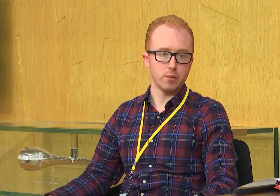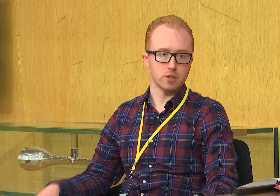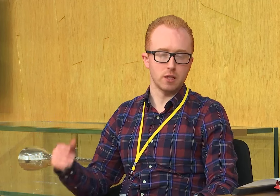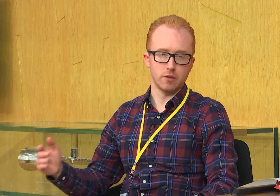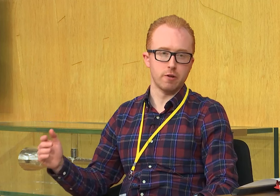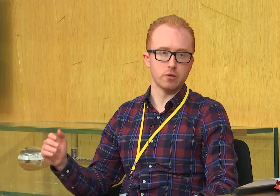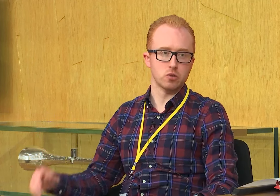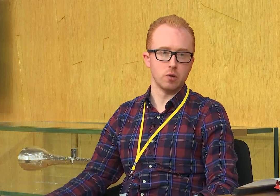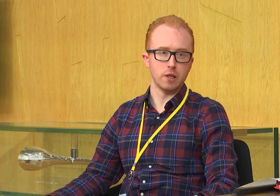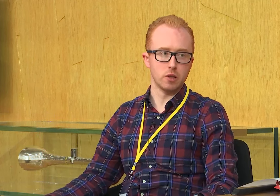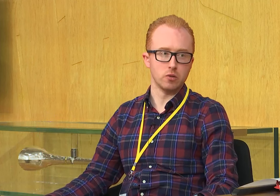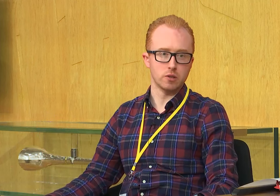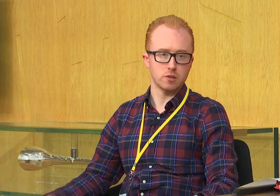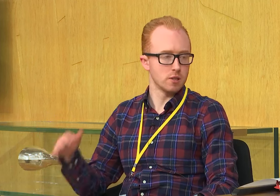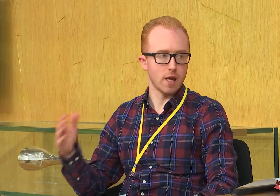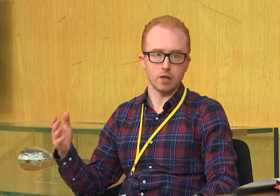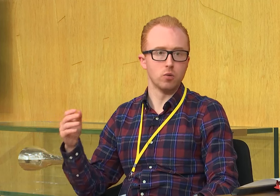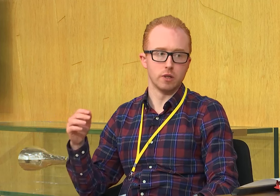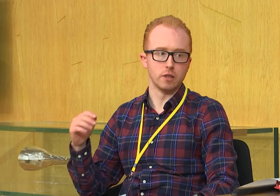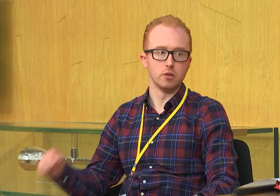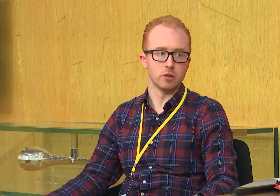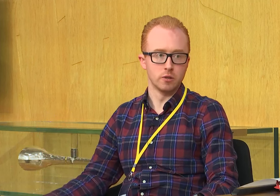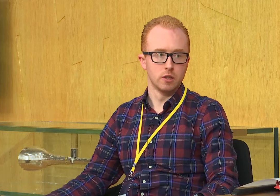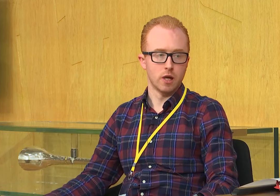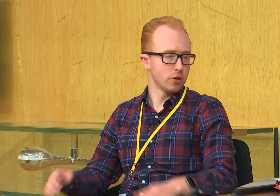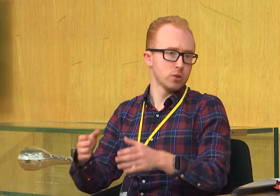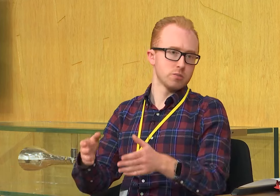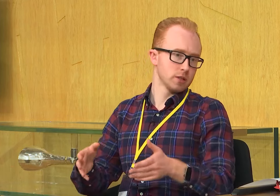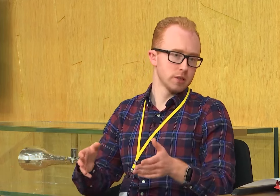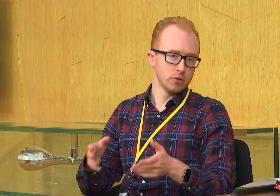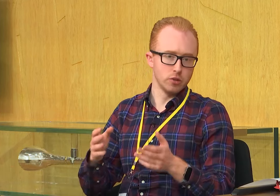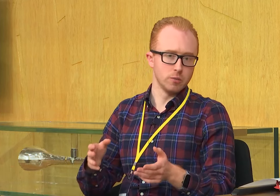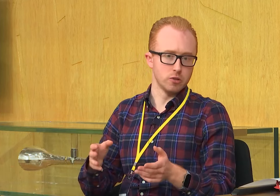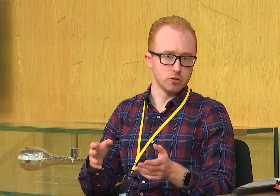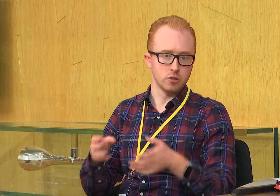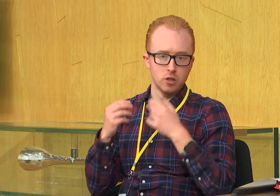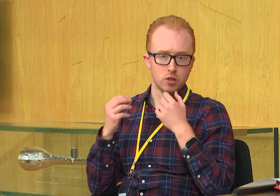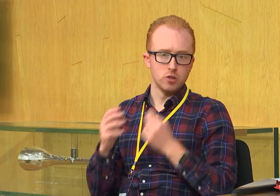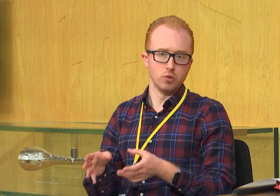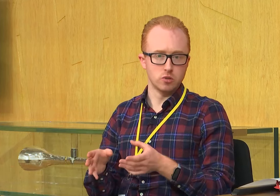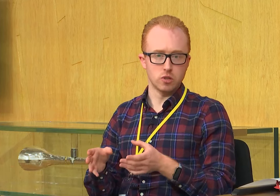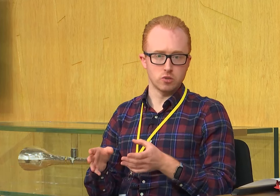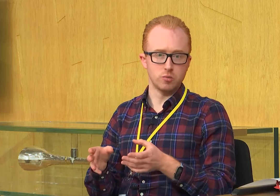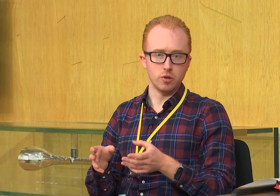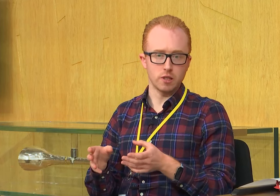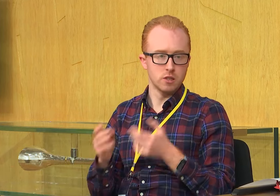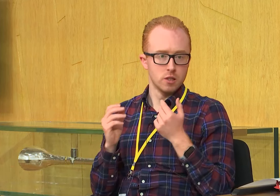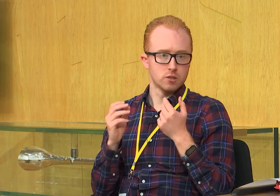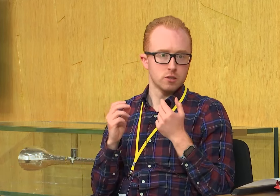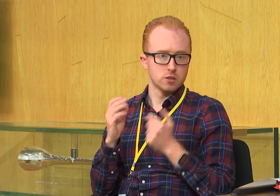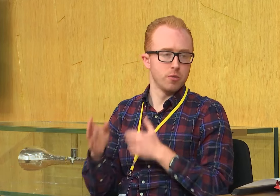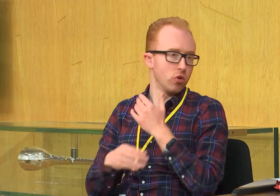being read was kind of like the final straw, like, you know, this can't go on any longer. How do you expect, like, you know, a young person with additional support